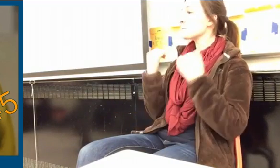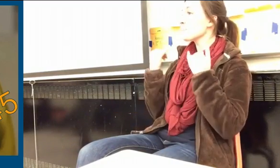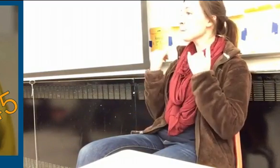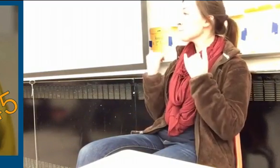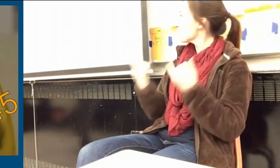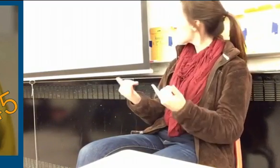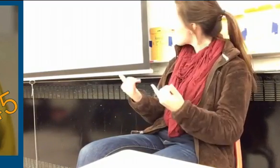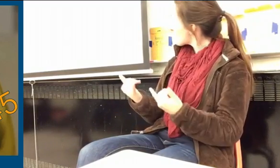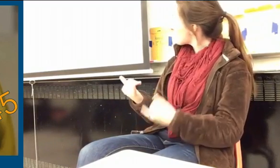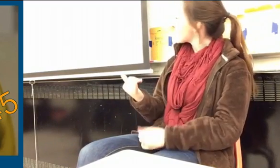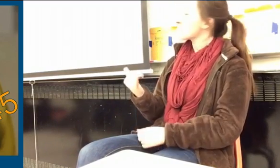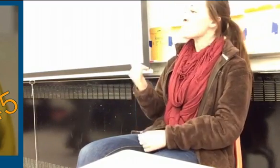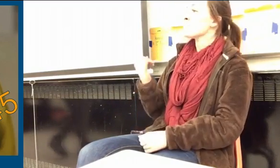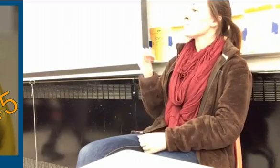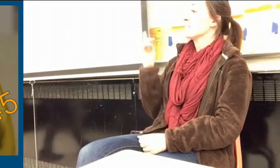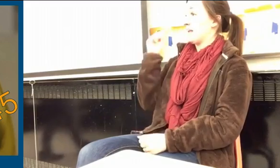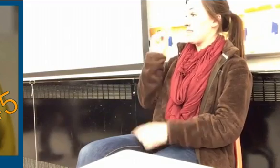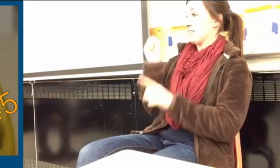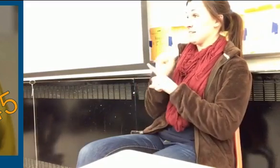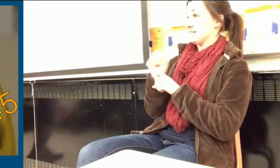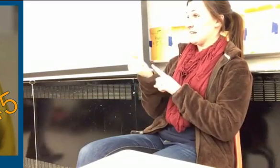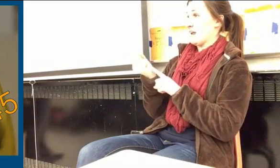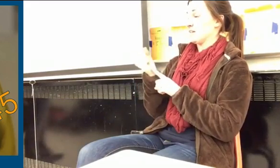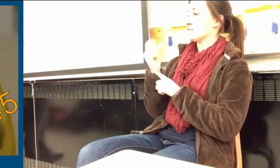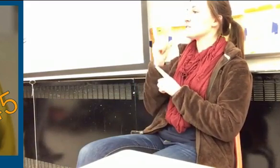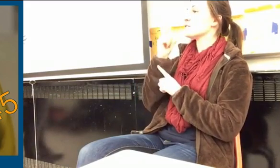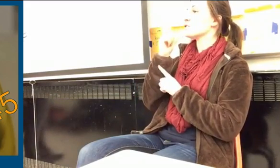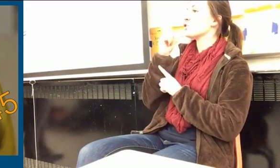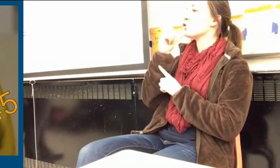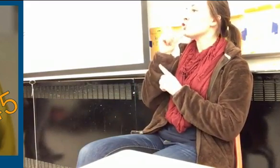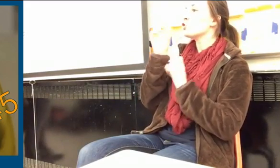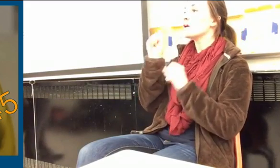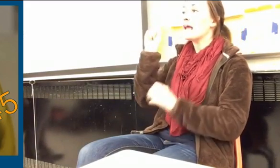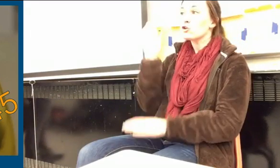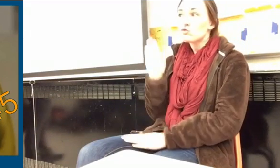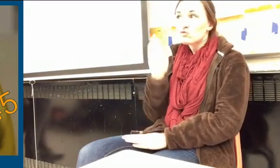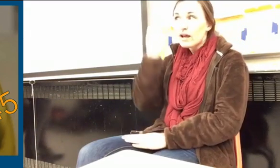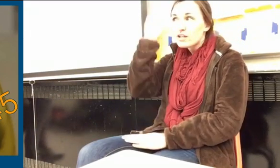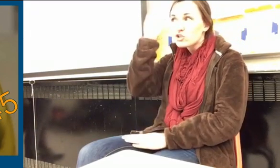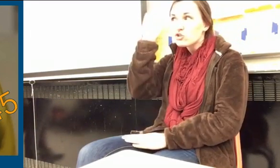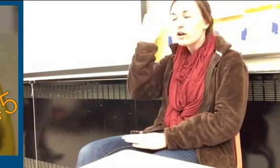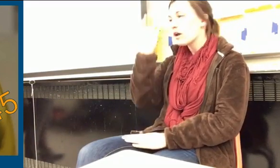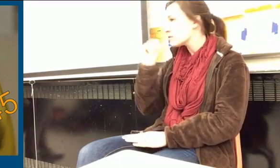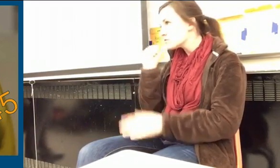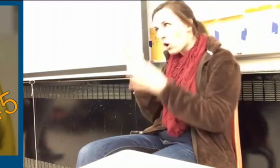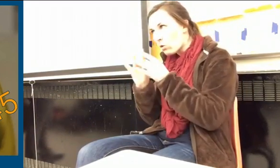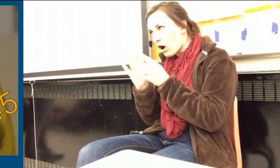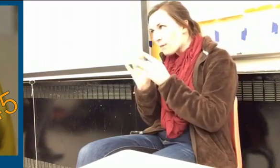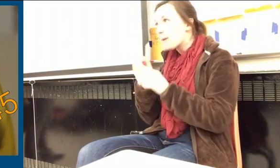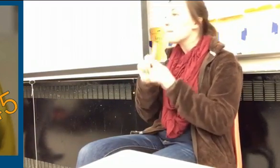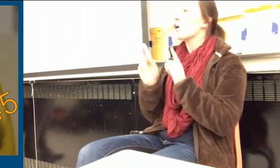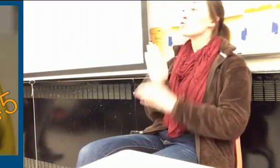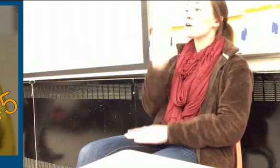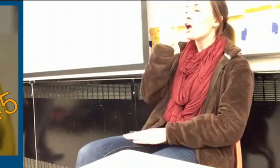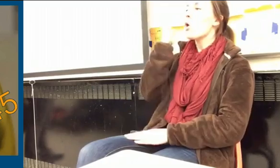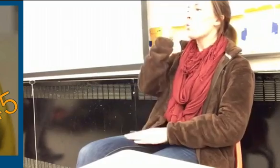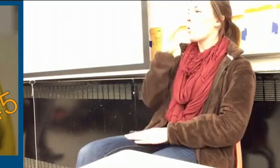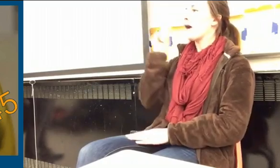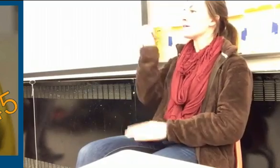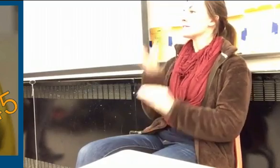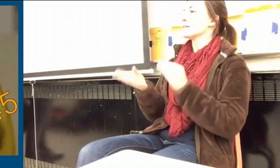Now, in this case, who can raise their hand and not talk out loud? Why was this one